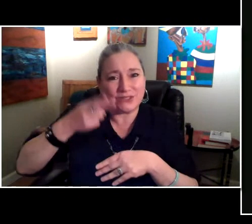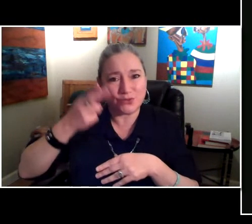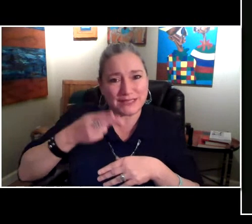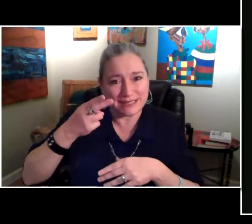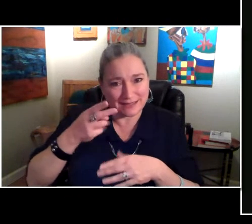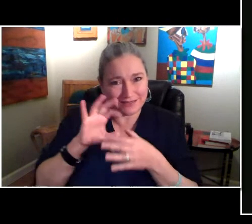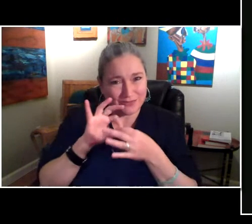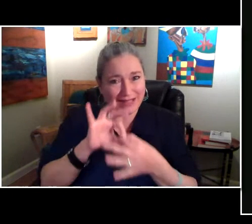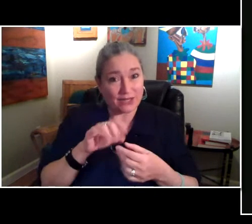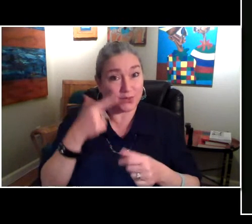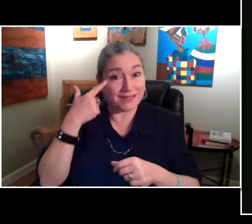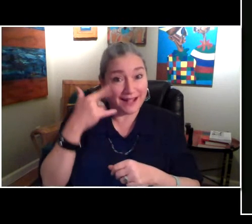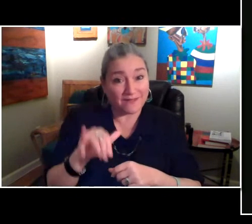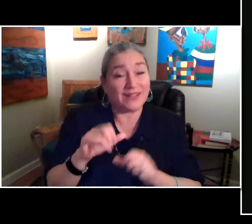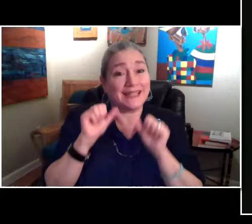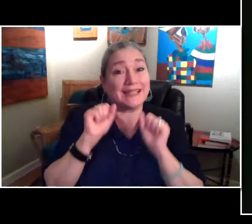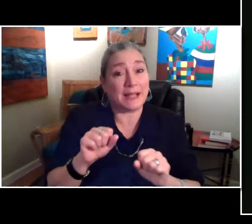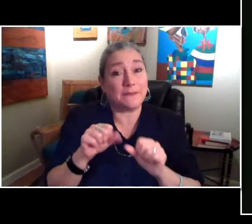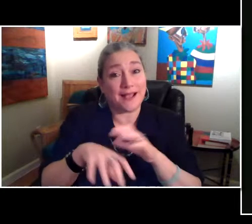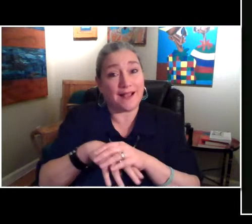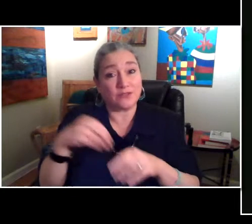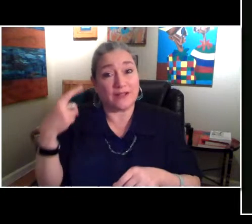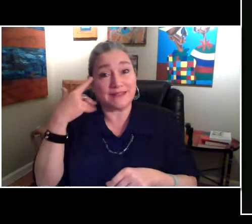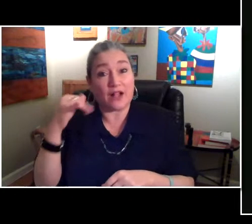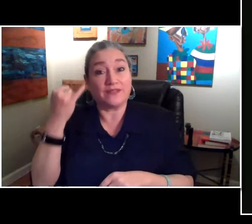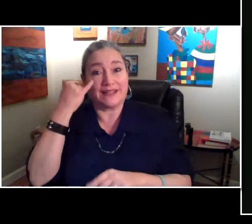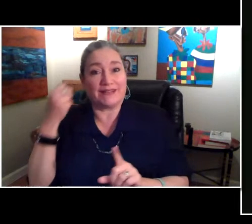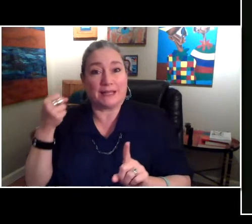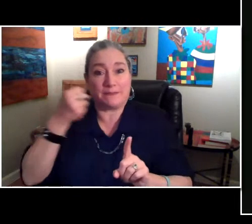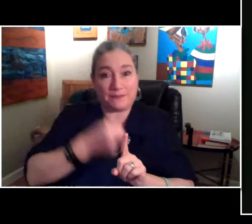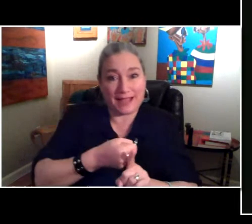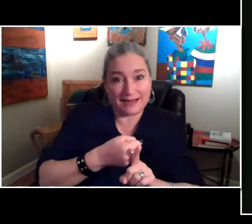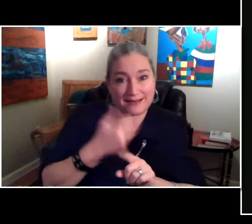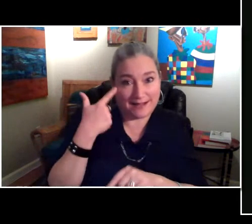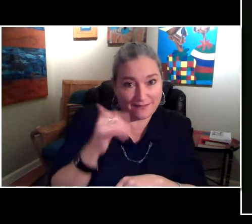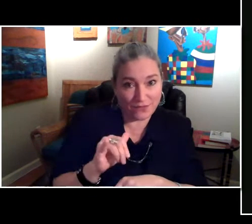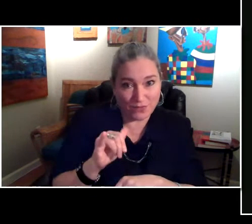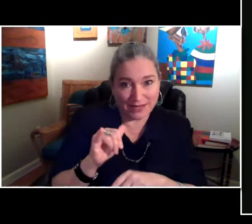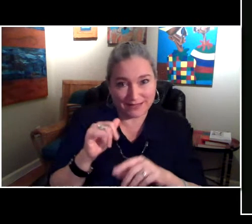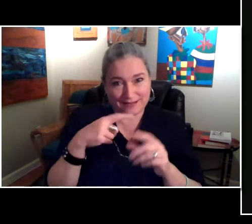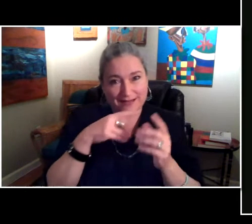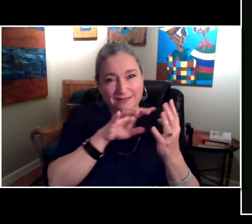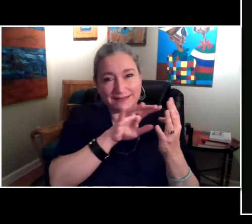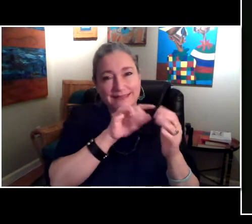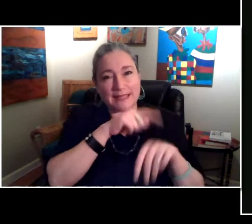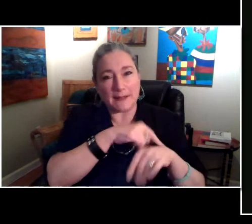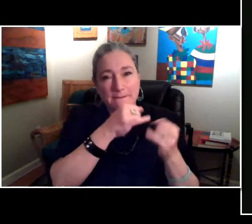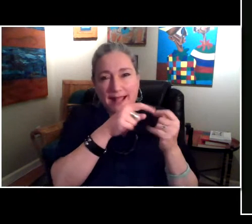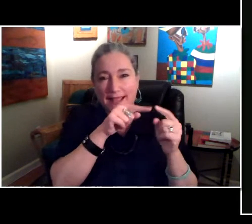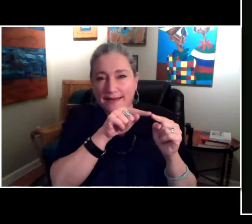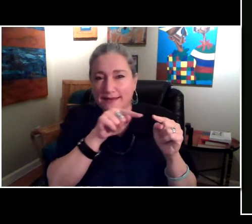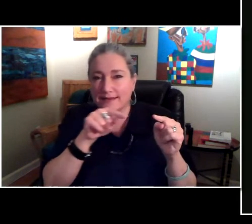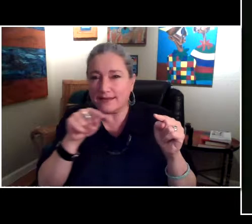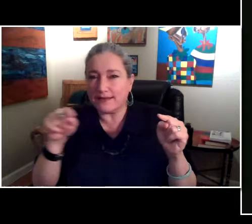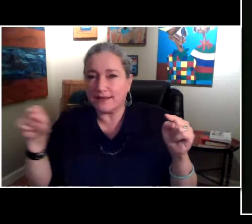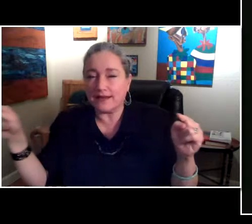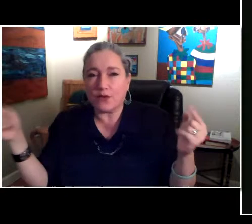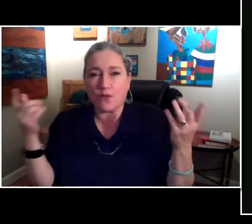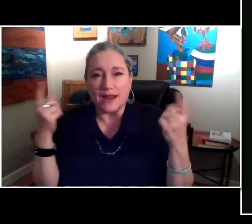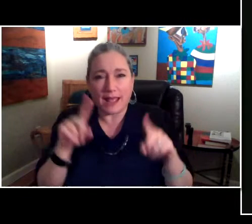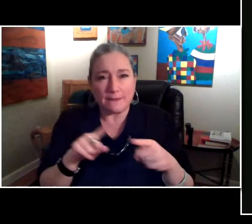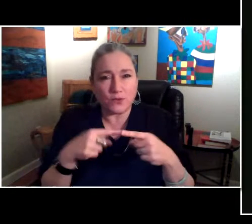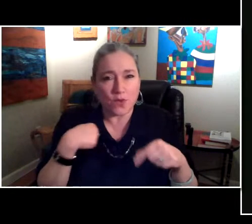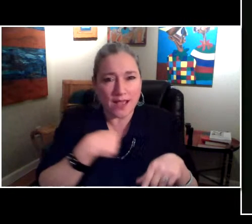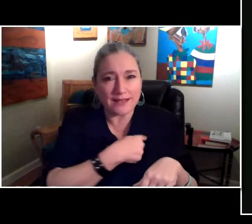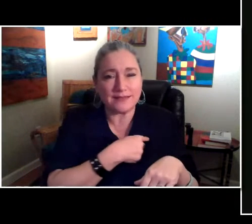and wanted to really look at the timeline and what we remember in California and what happened outside of California if